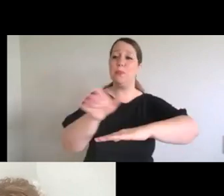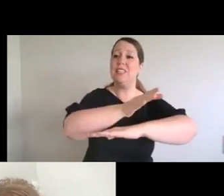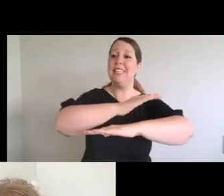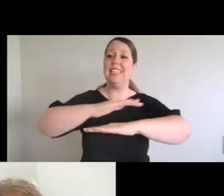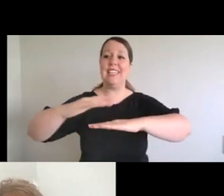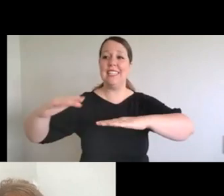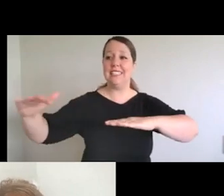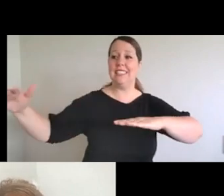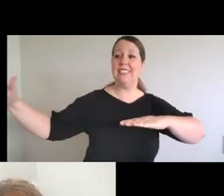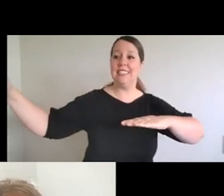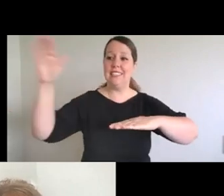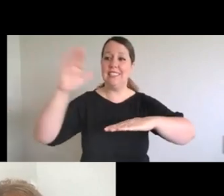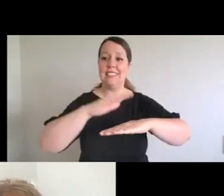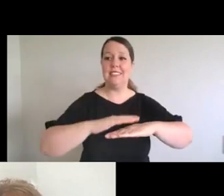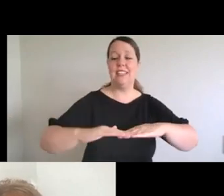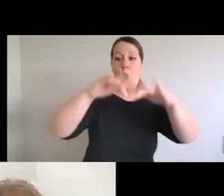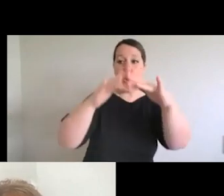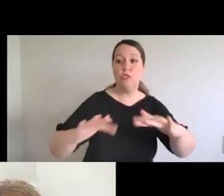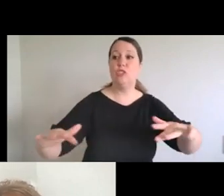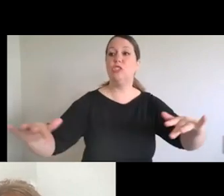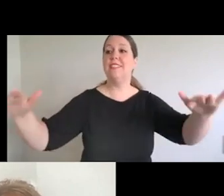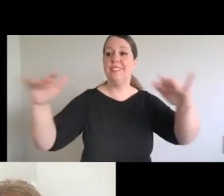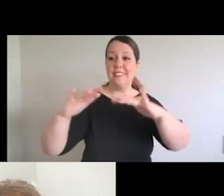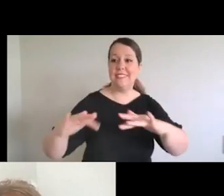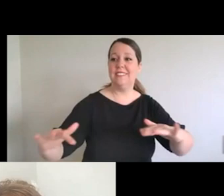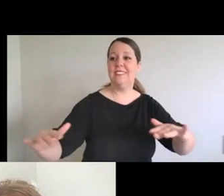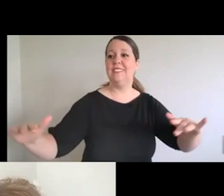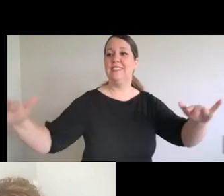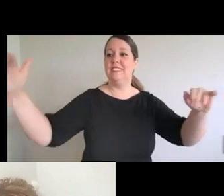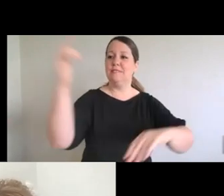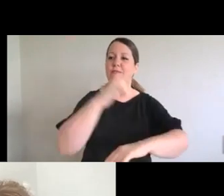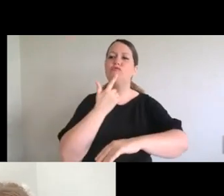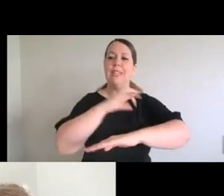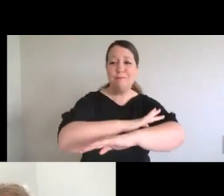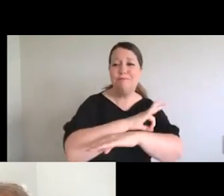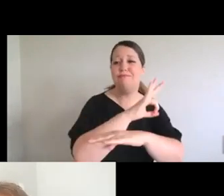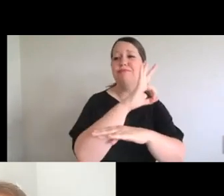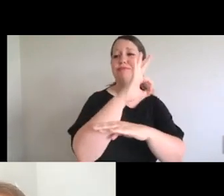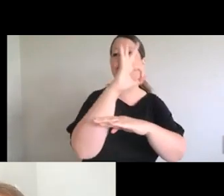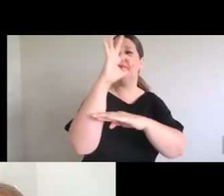he hauhu, ti hei mauri ora. Kia ora and welcome everybody.